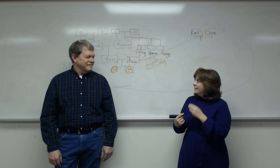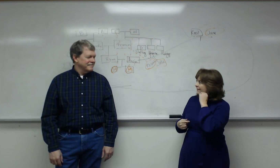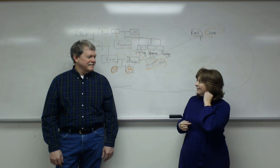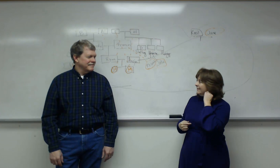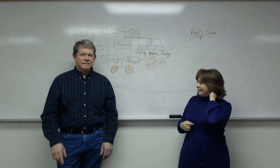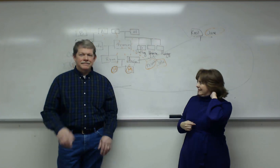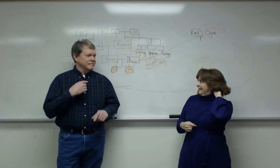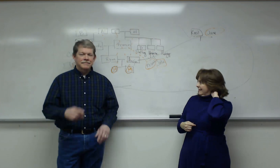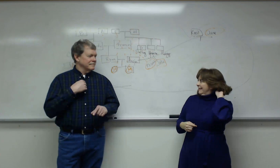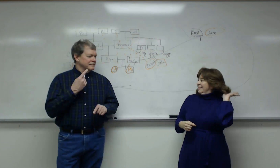about.